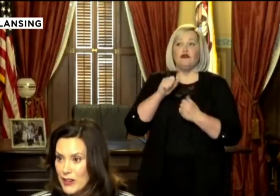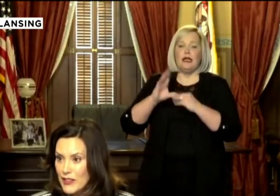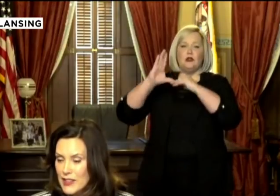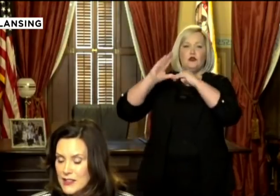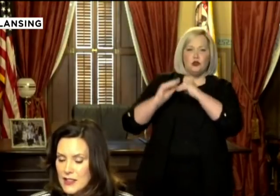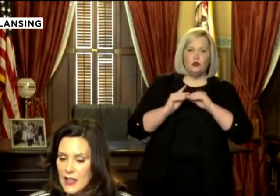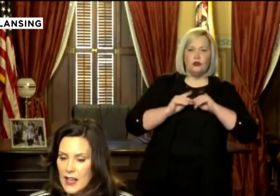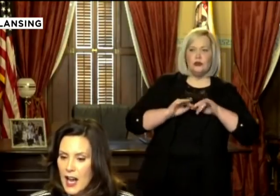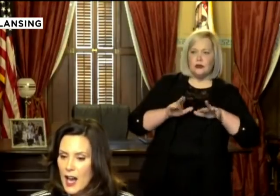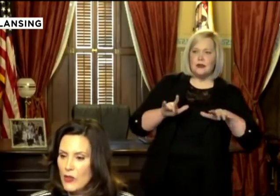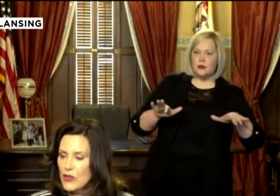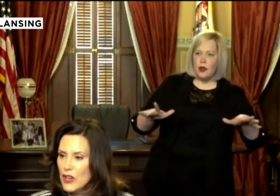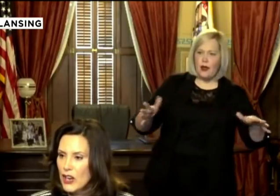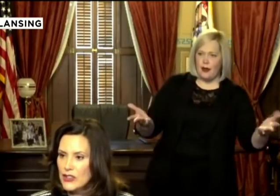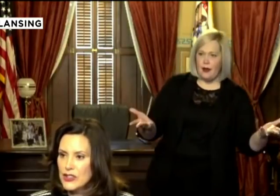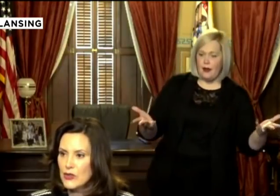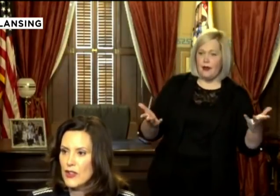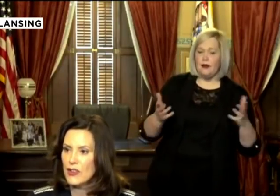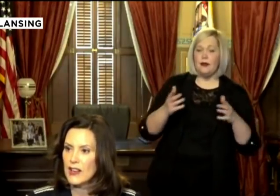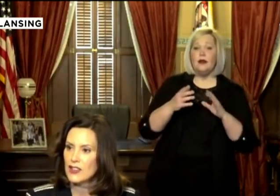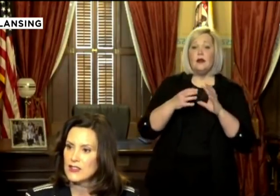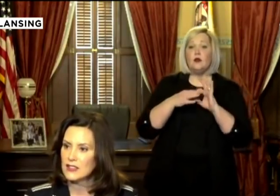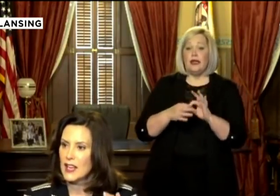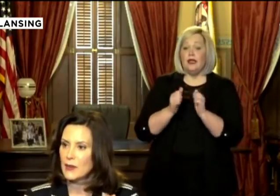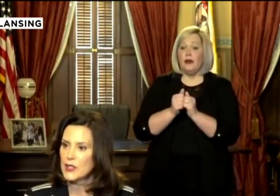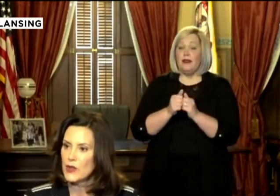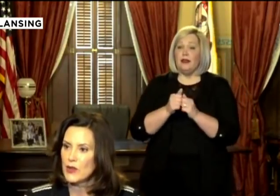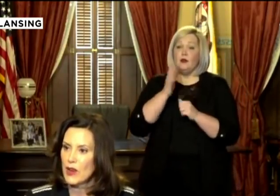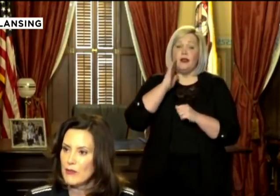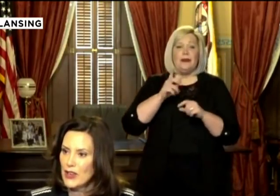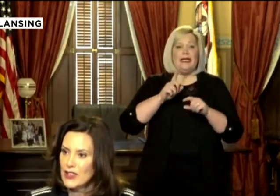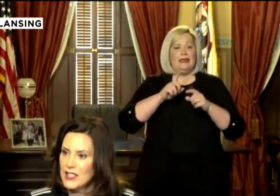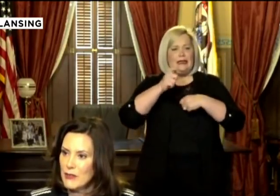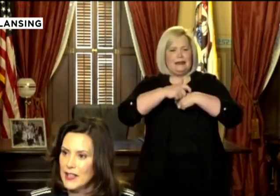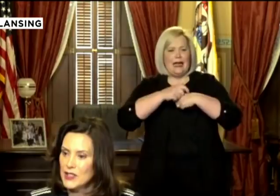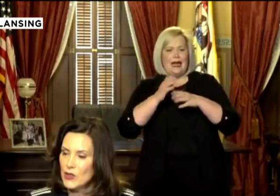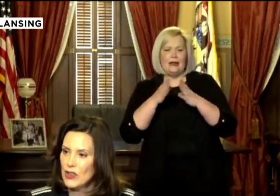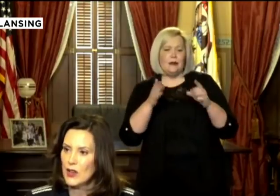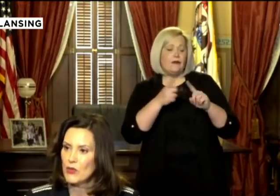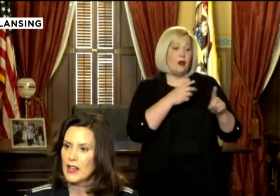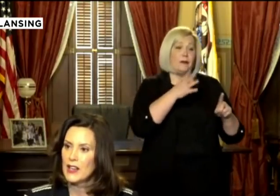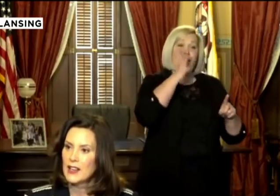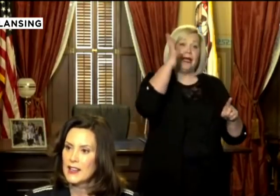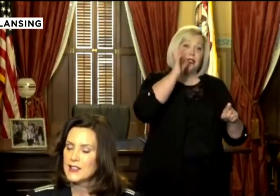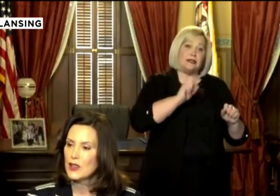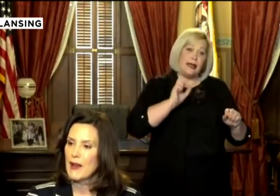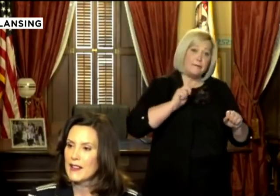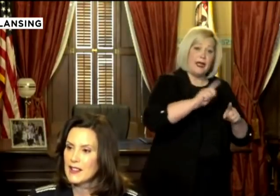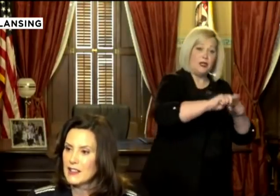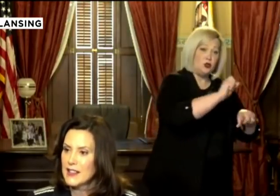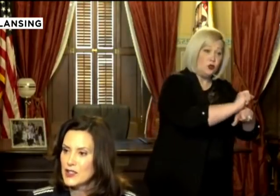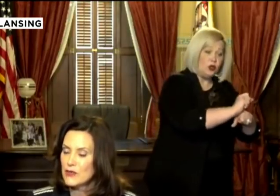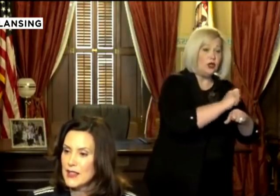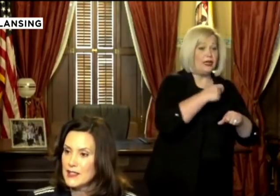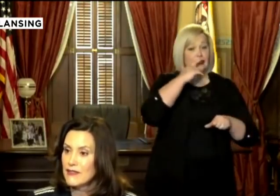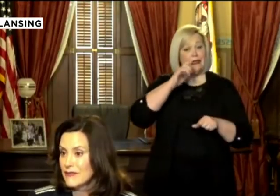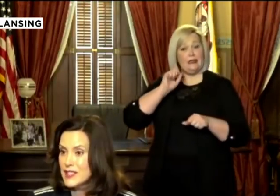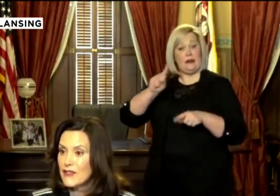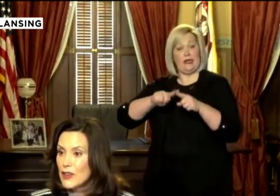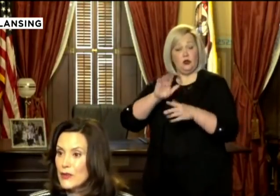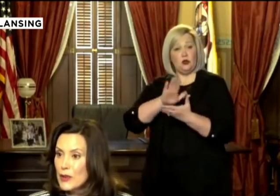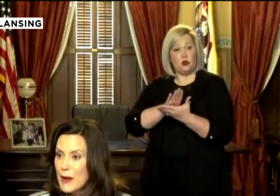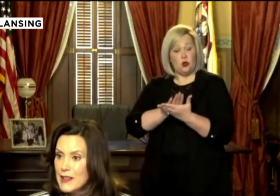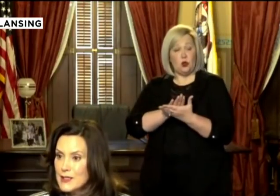mitigate the spread of this. With regard to whether or not there's a lag between when parents get back to work and when kids are back in the classroom,